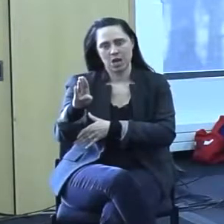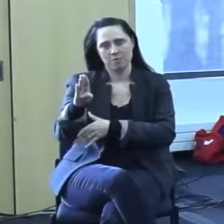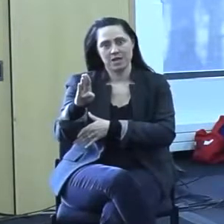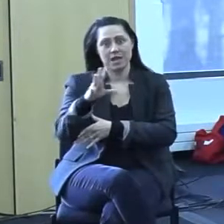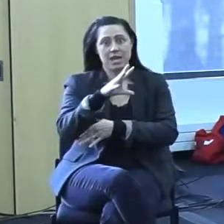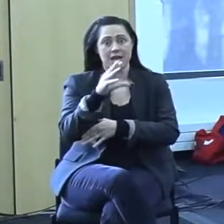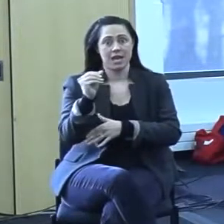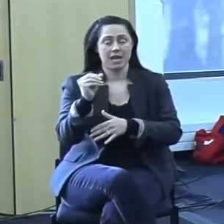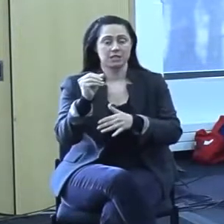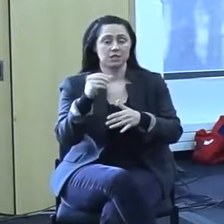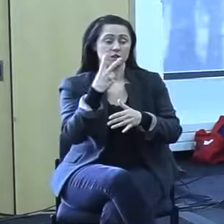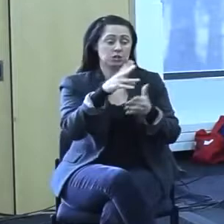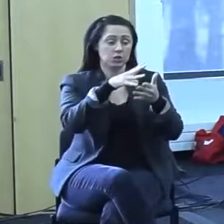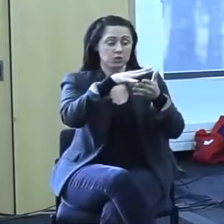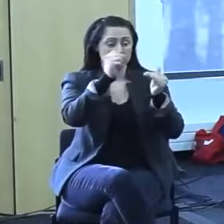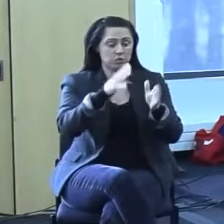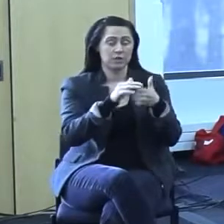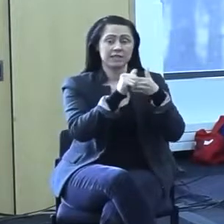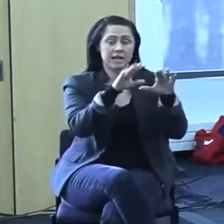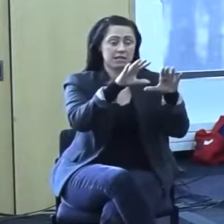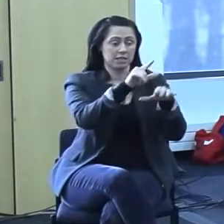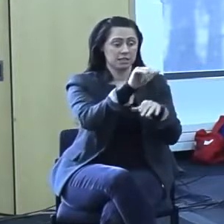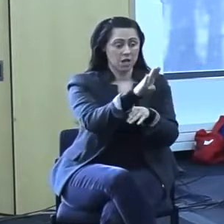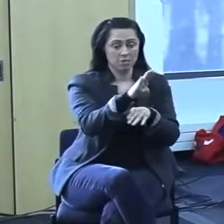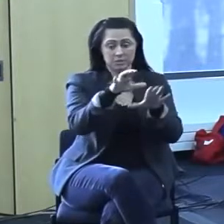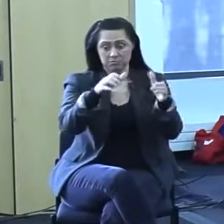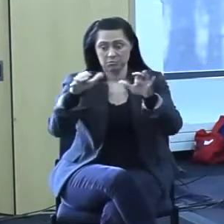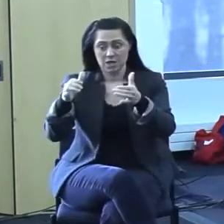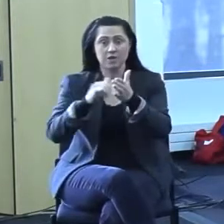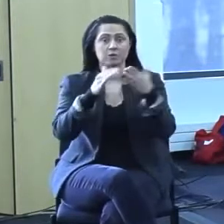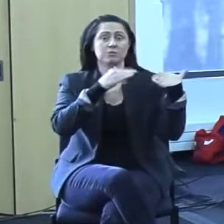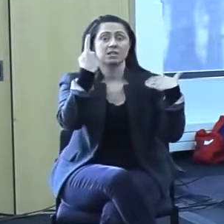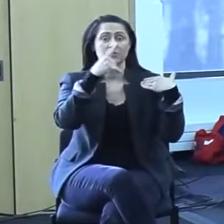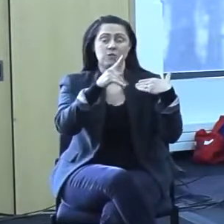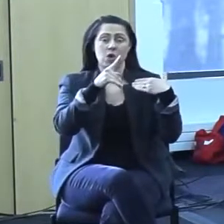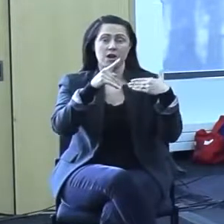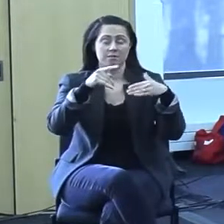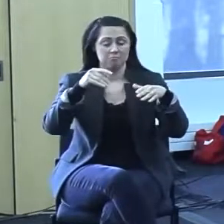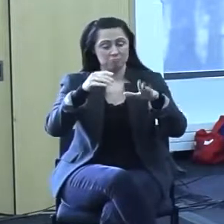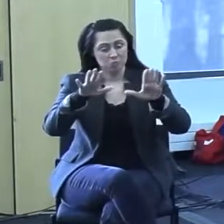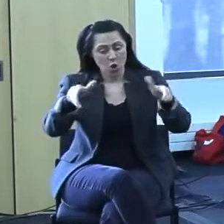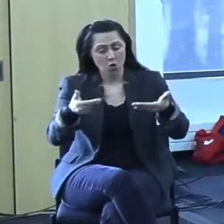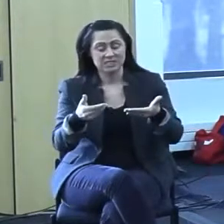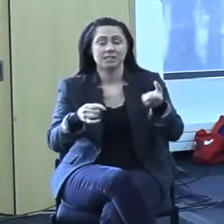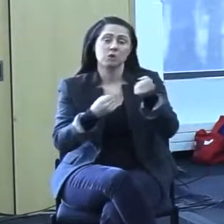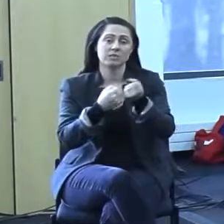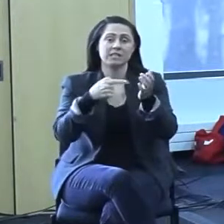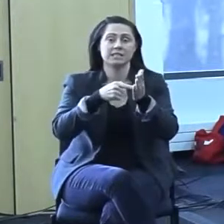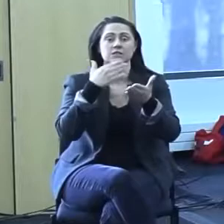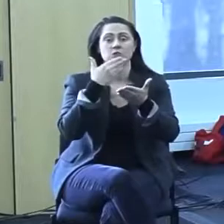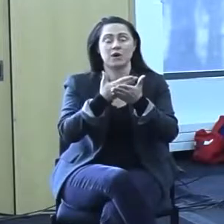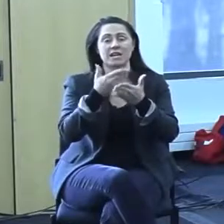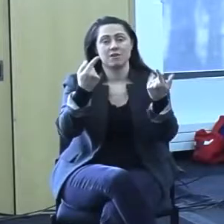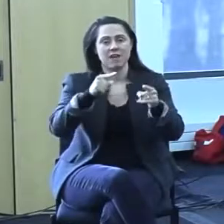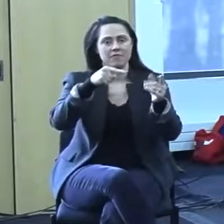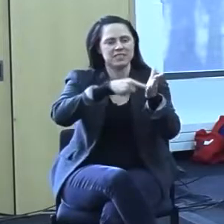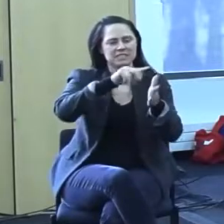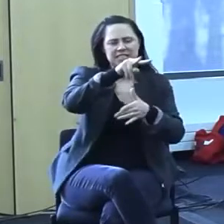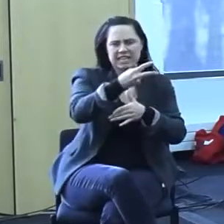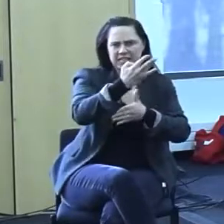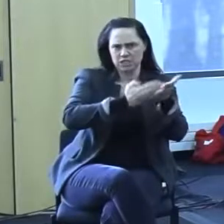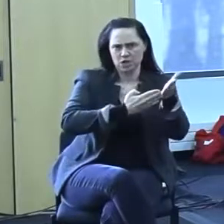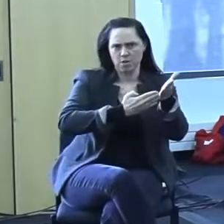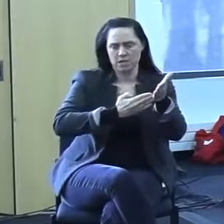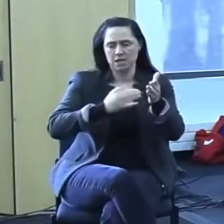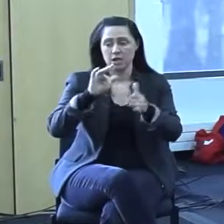two student-led clubs that are responsible for putting on this great event. This is the second installment. A couple weeks ago, we